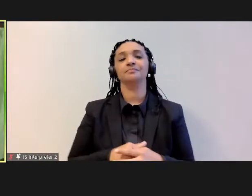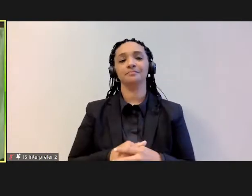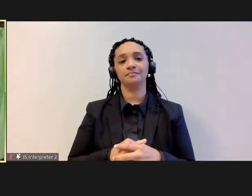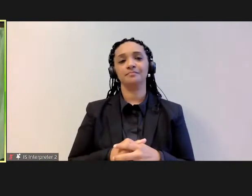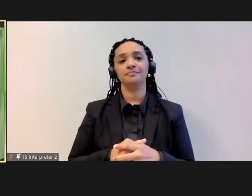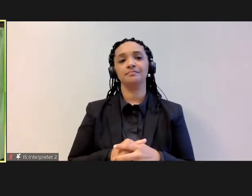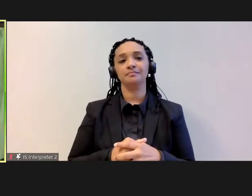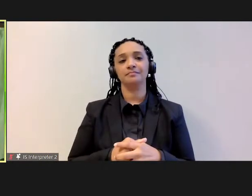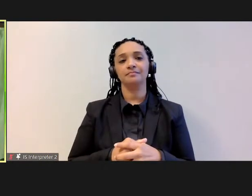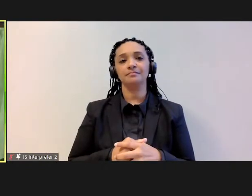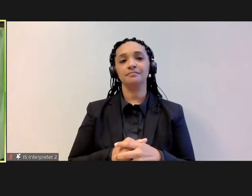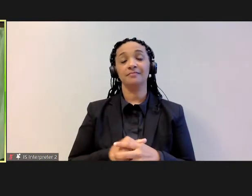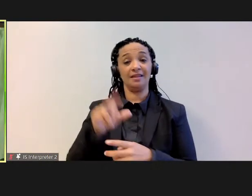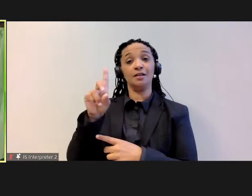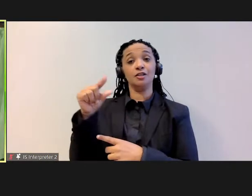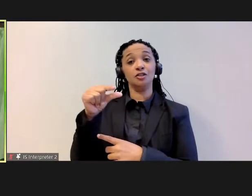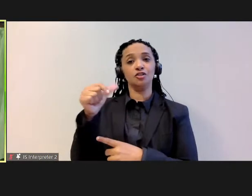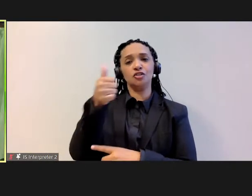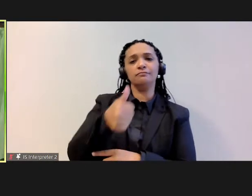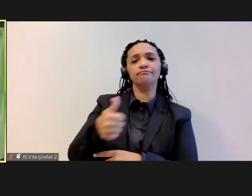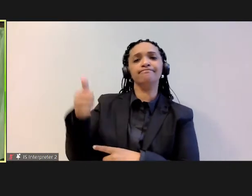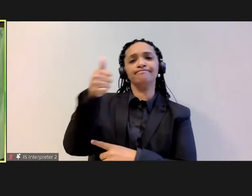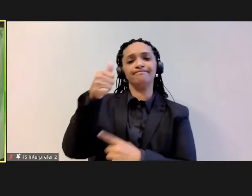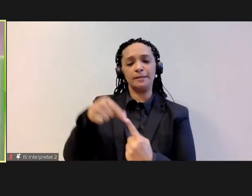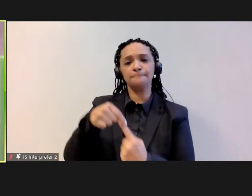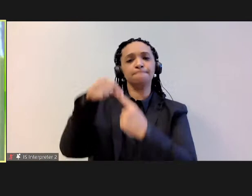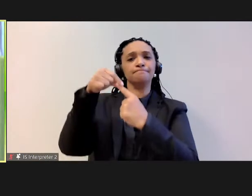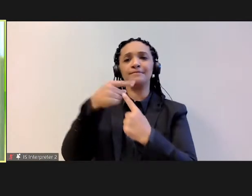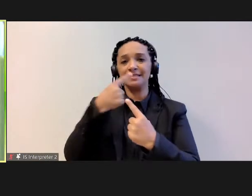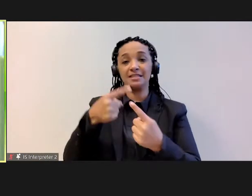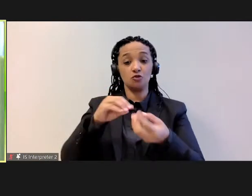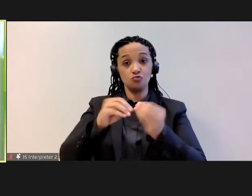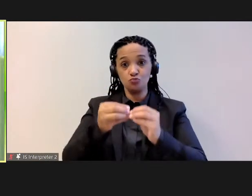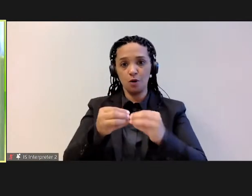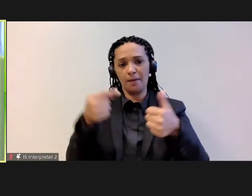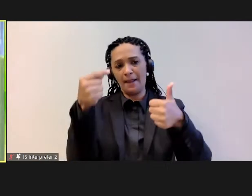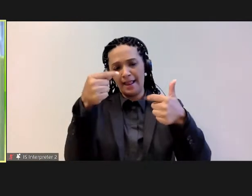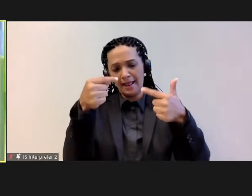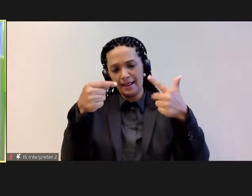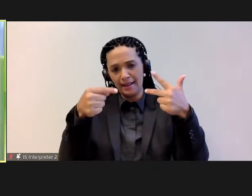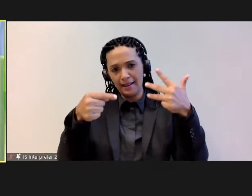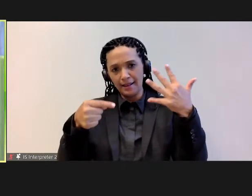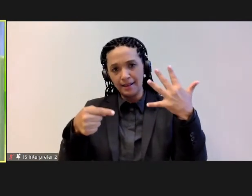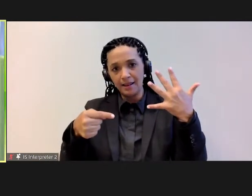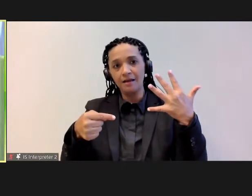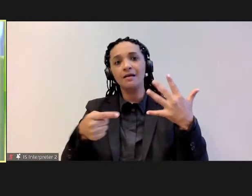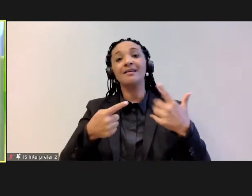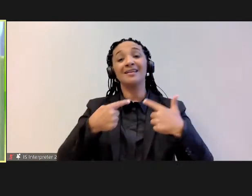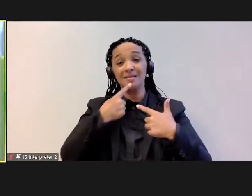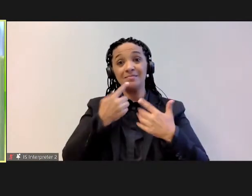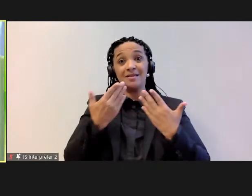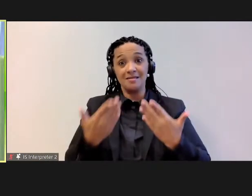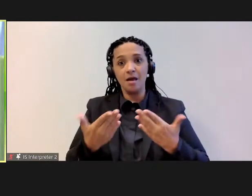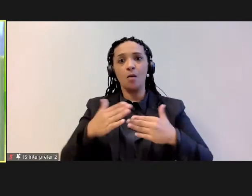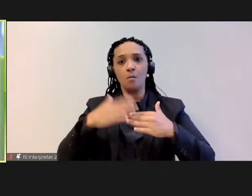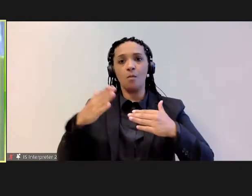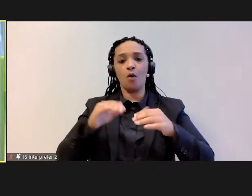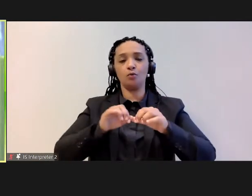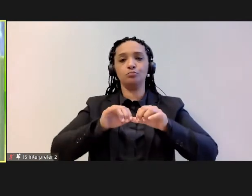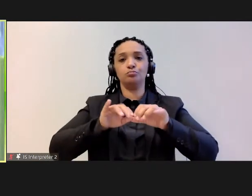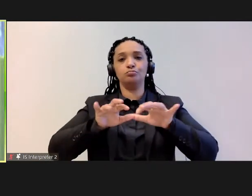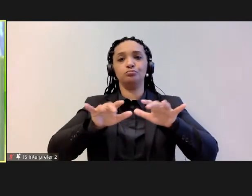the Director General of the National Statistics Office here are going to be multiplied.